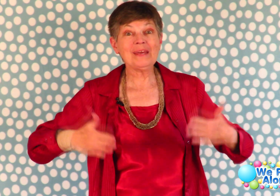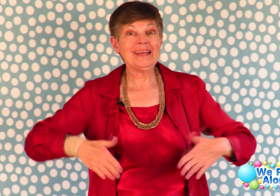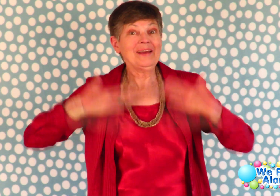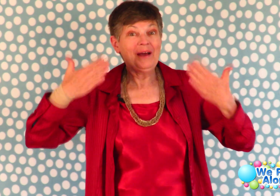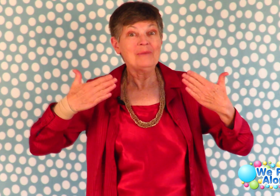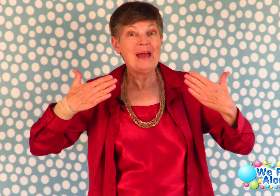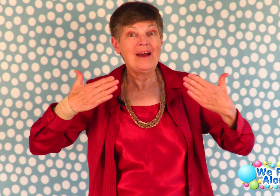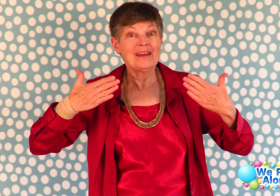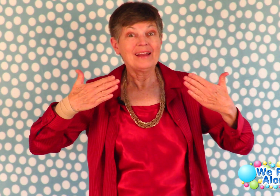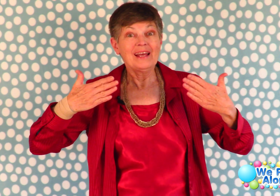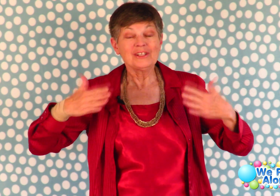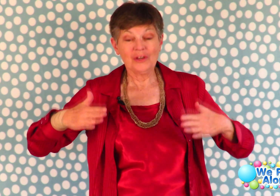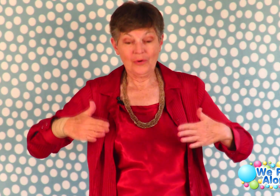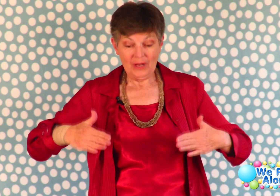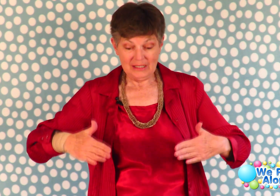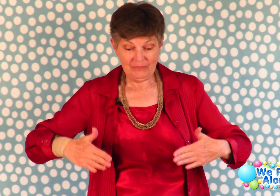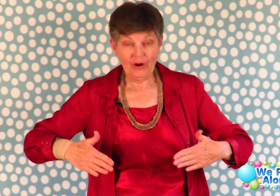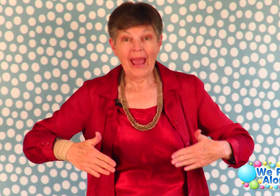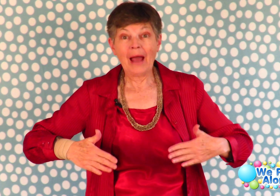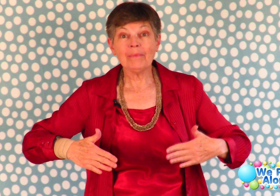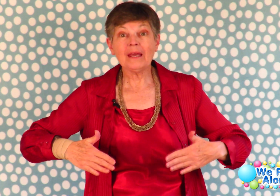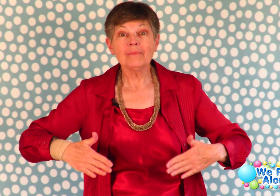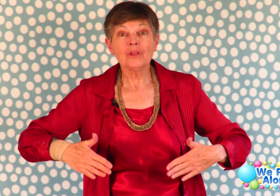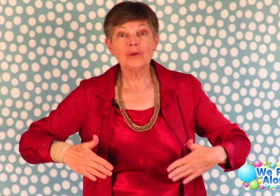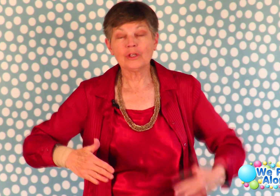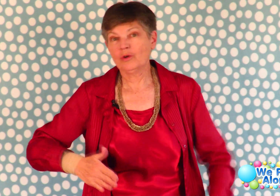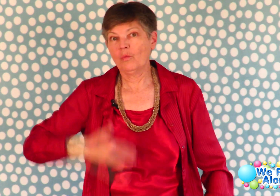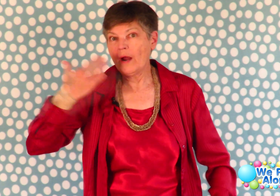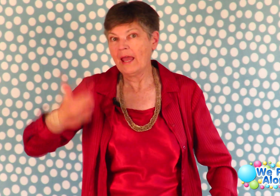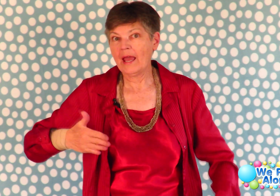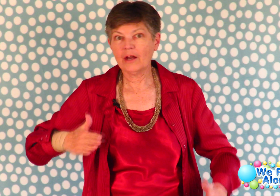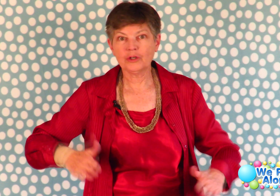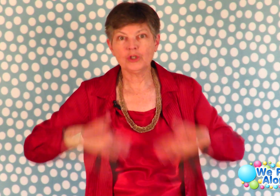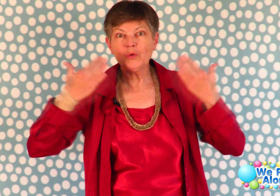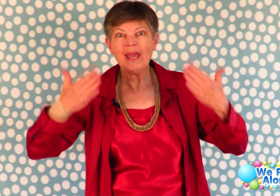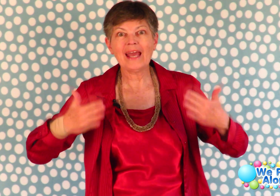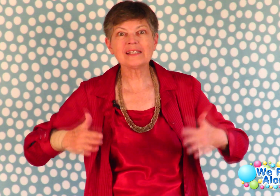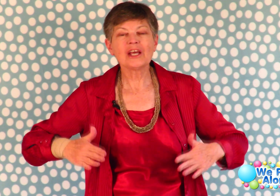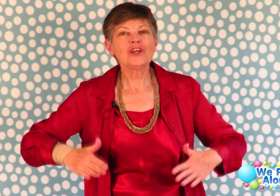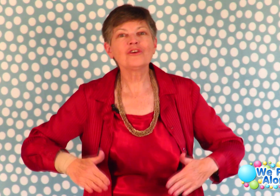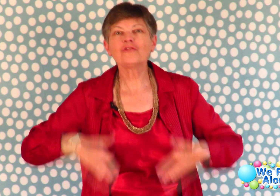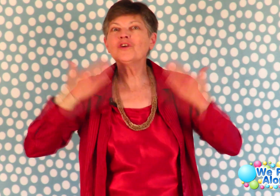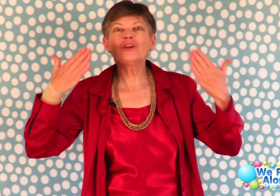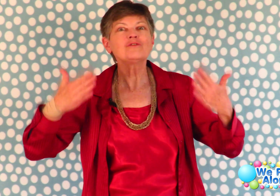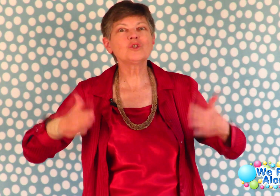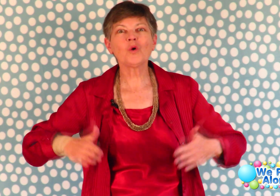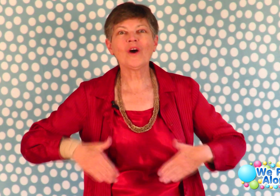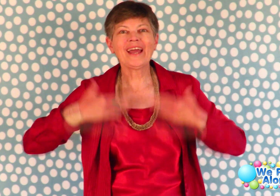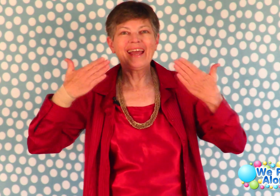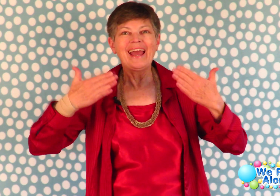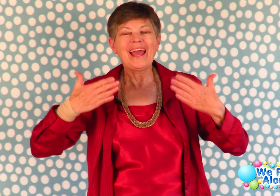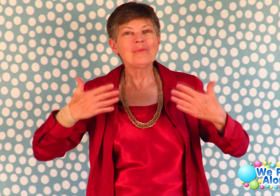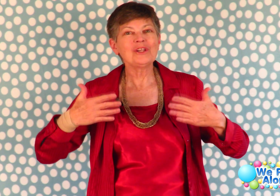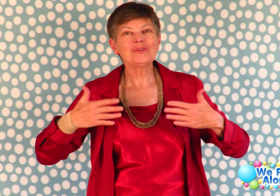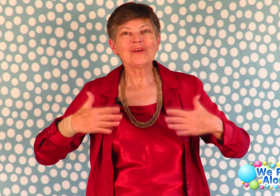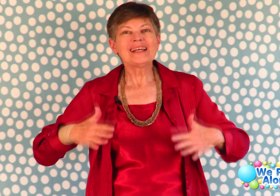happy about it. So for happy, you can do it 1 hand or 2 hands. You're full of joy. And when you